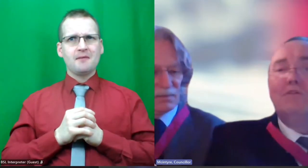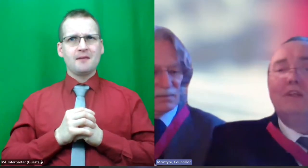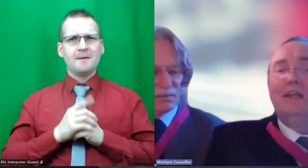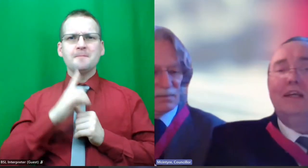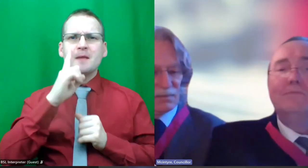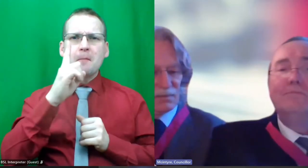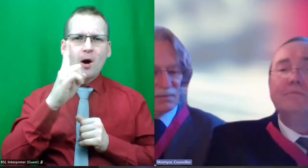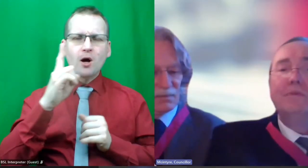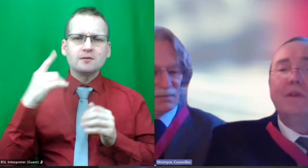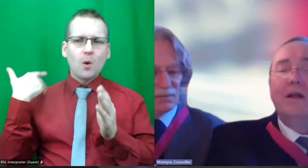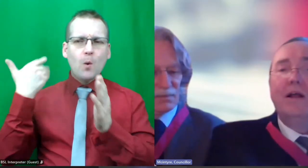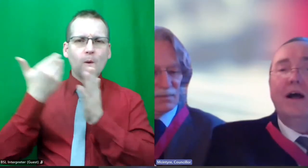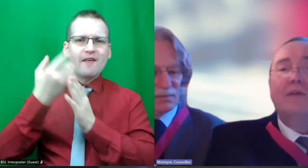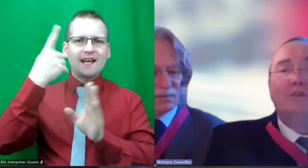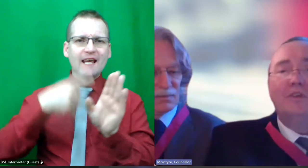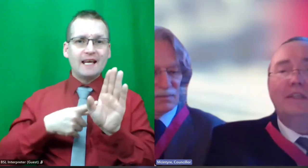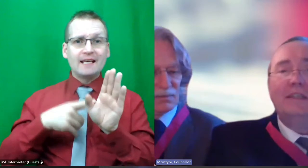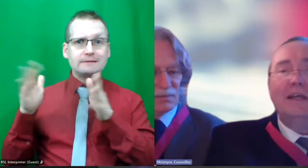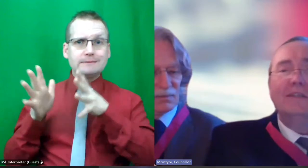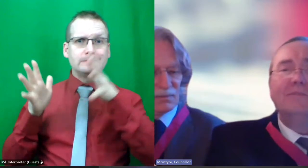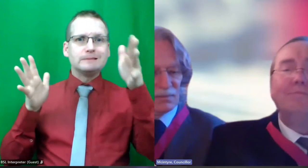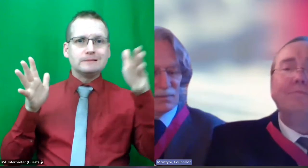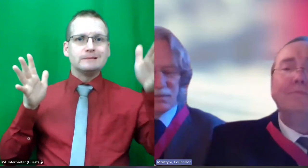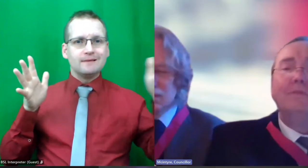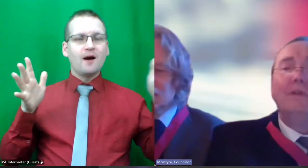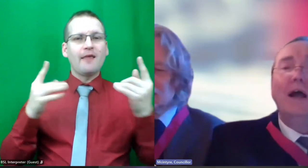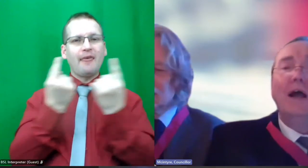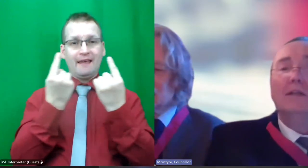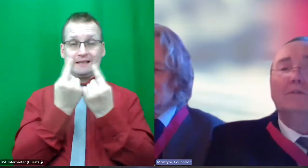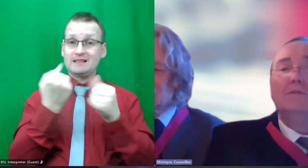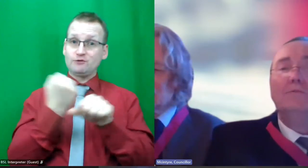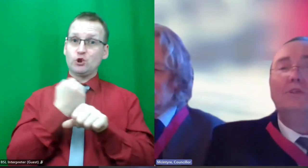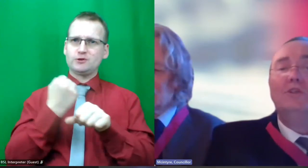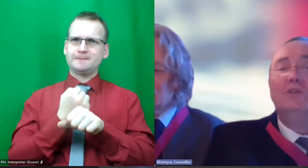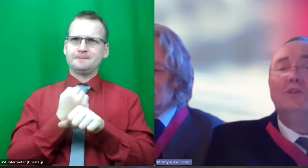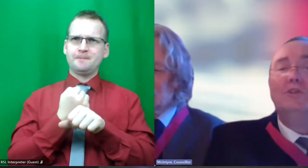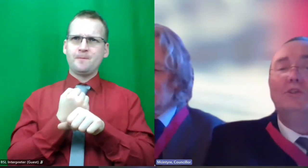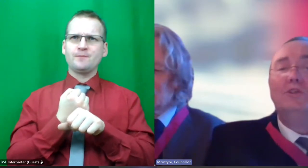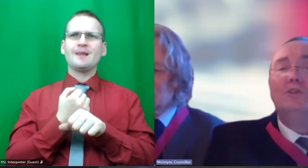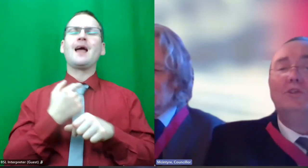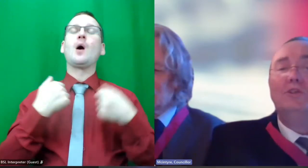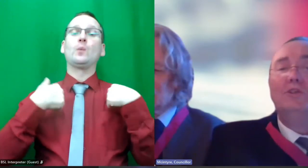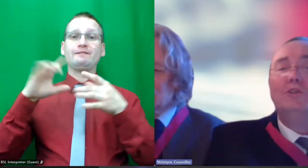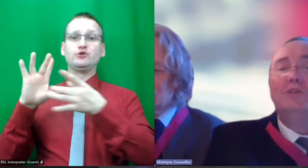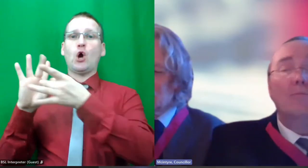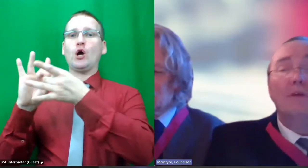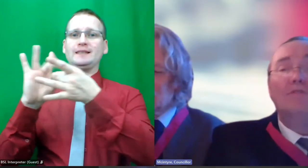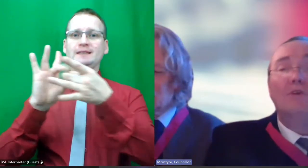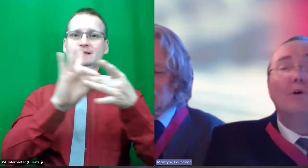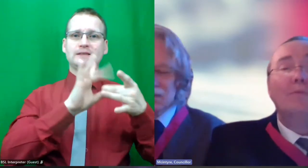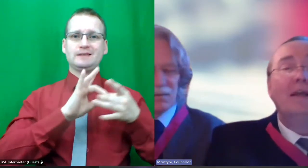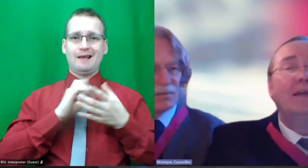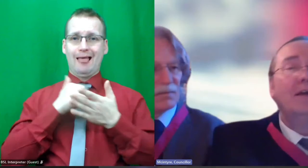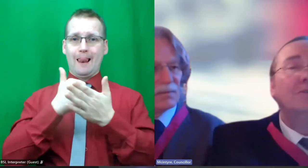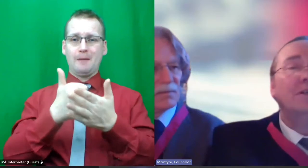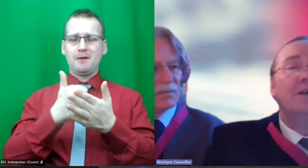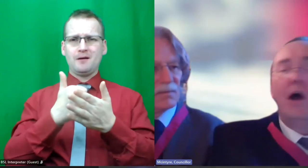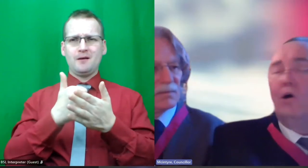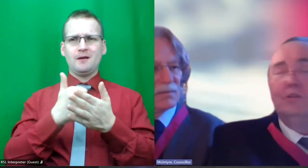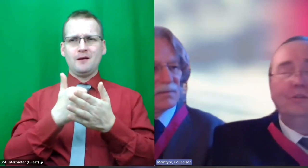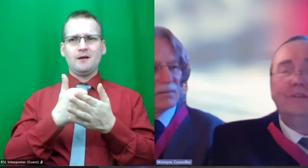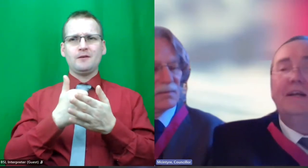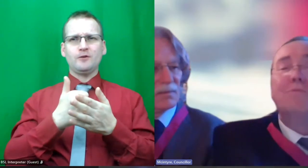but over the year, I've done these things, and with your joint help for lobbying